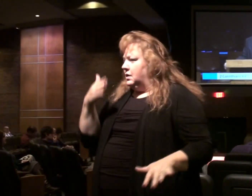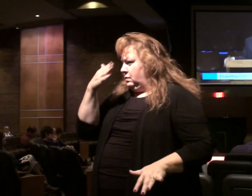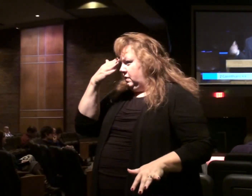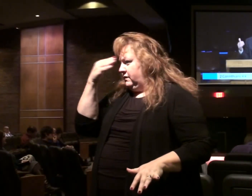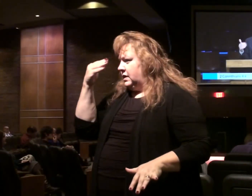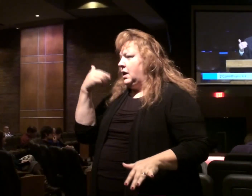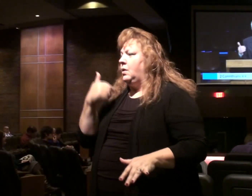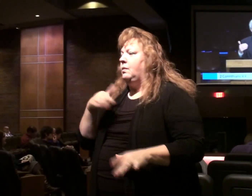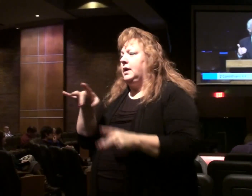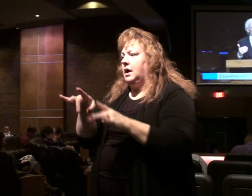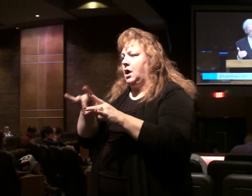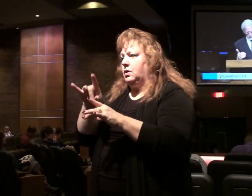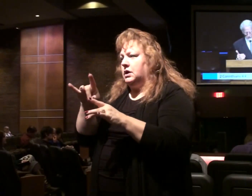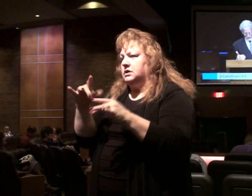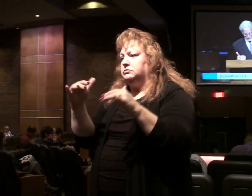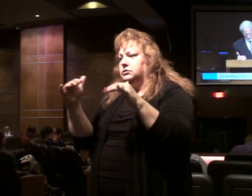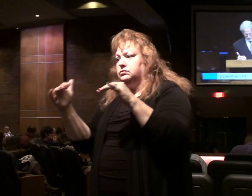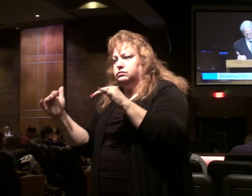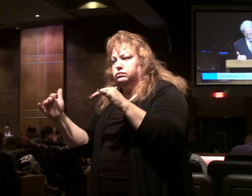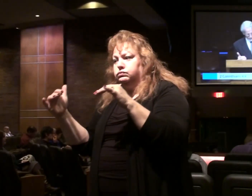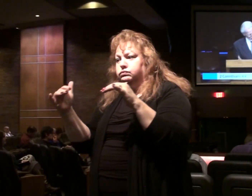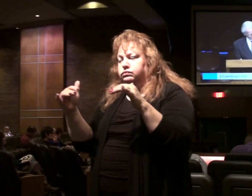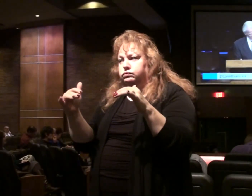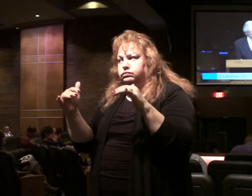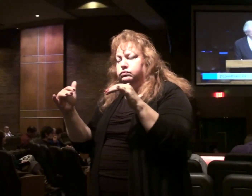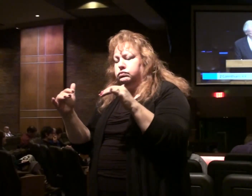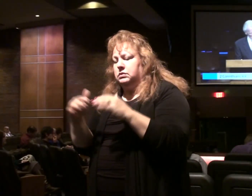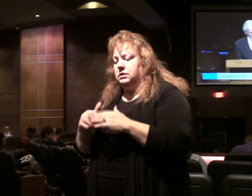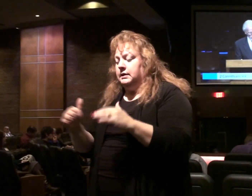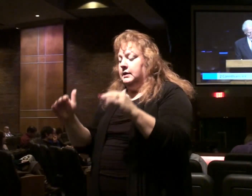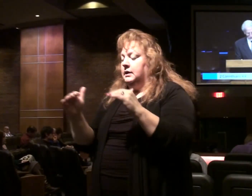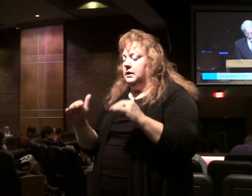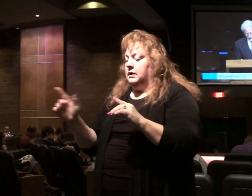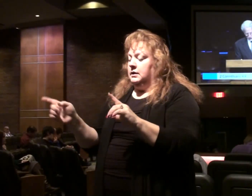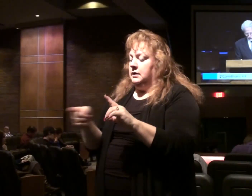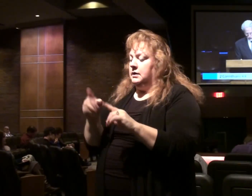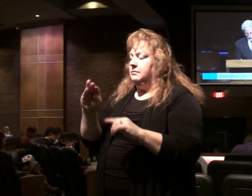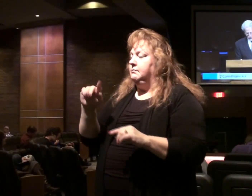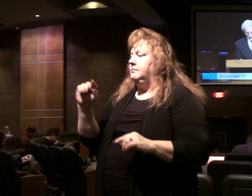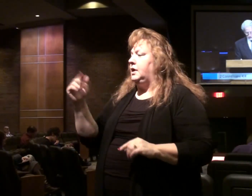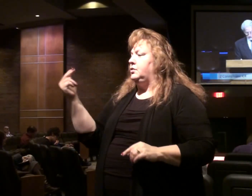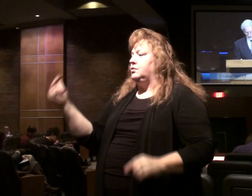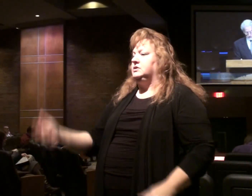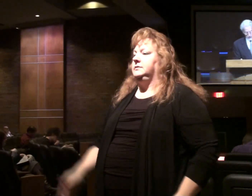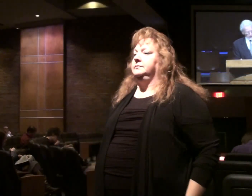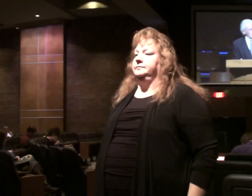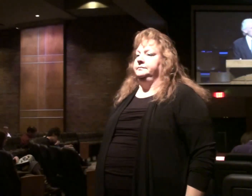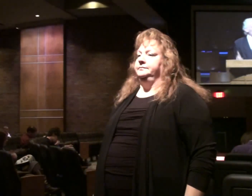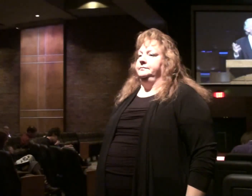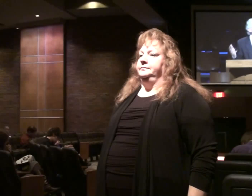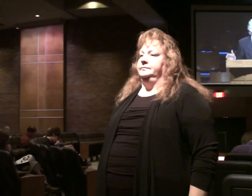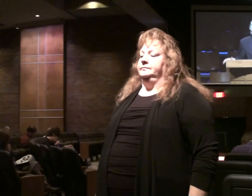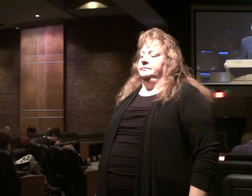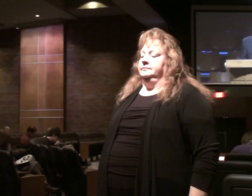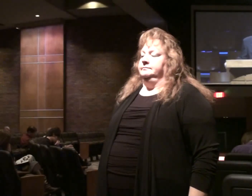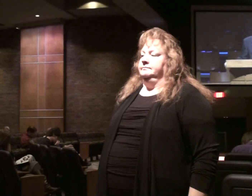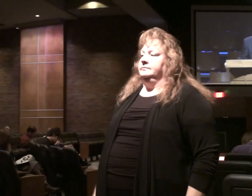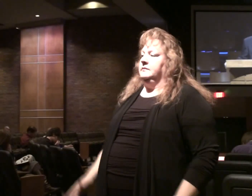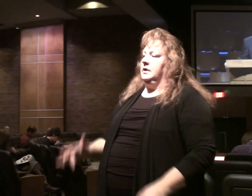in a spiritual war. Come back to Matthew 13. That's the hard